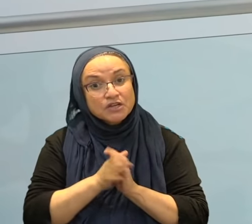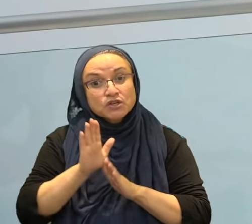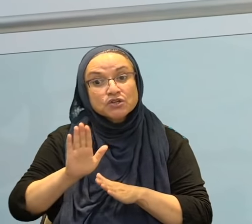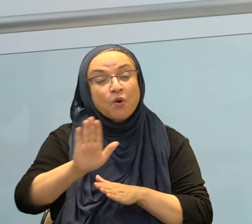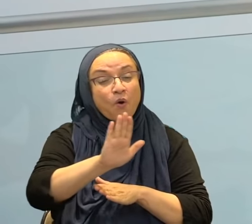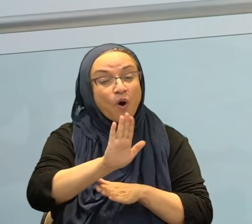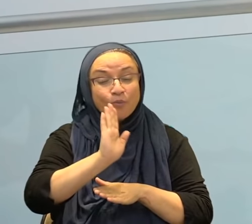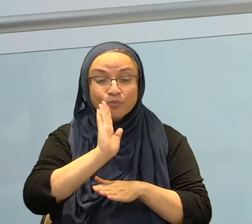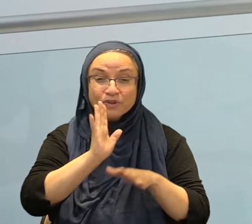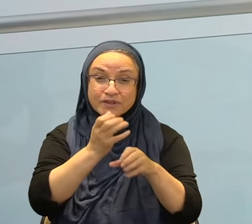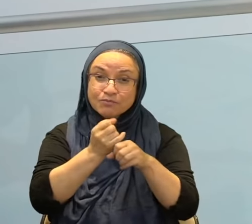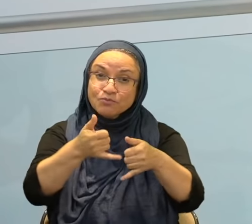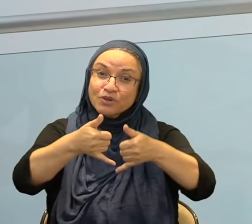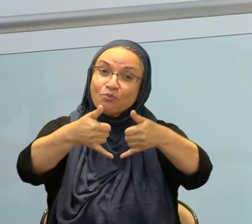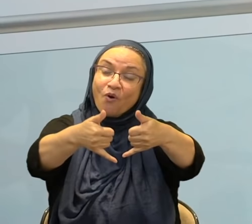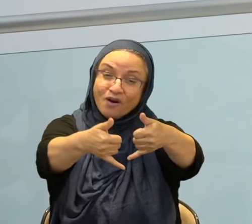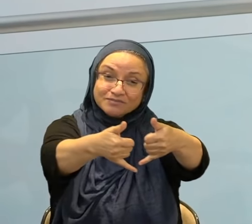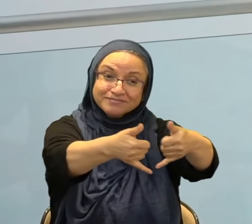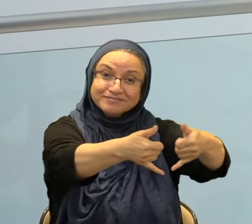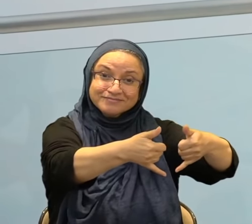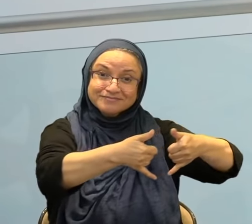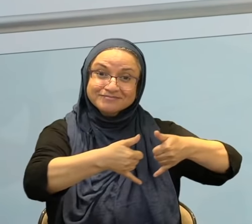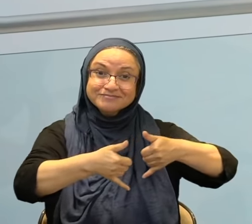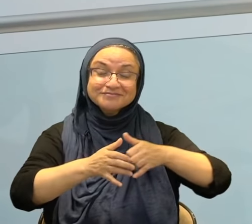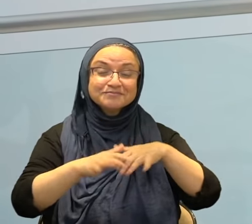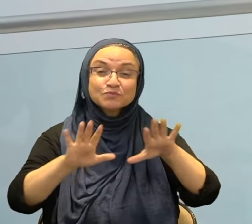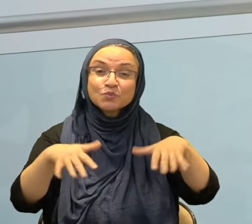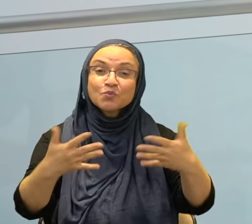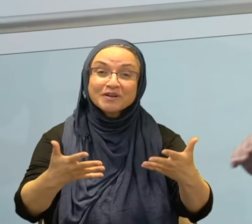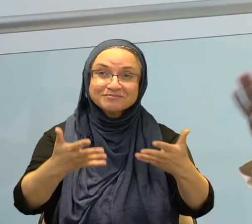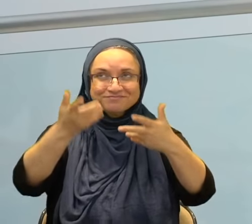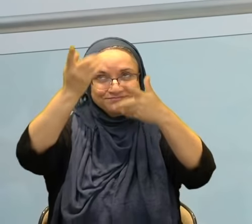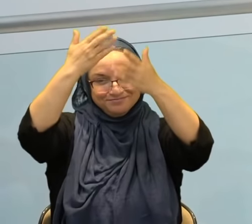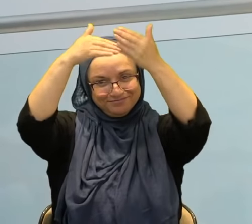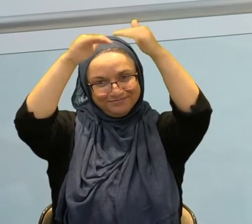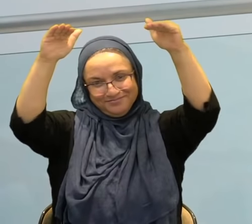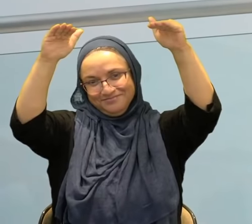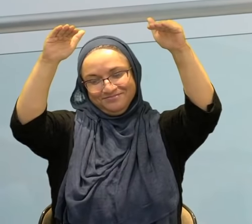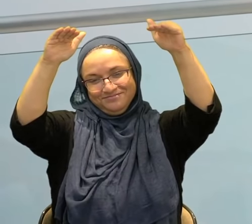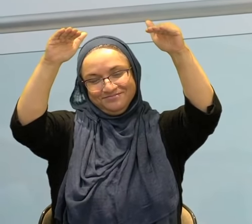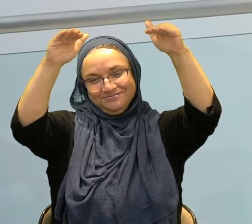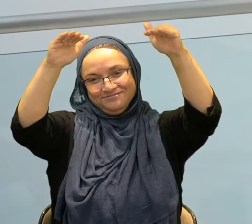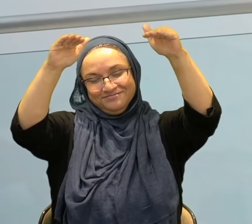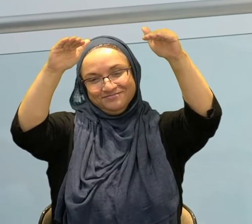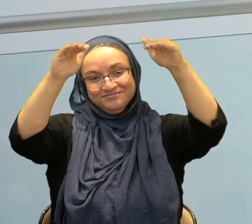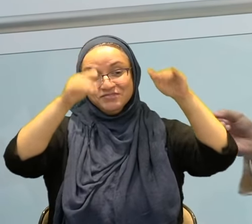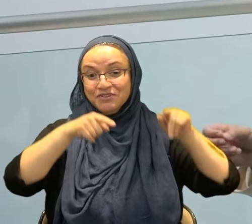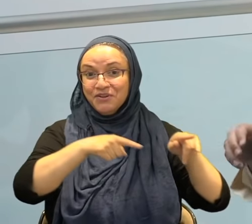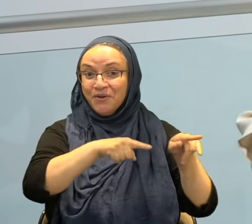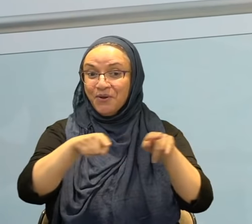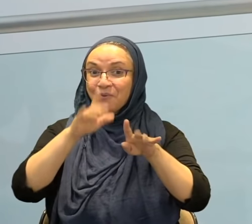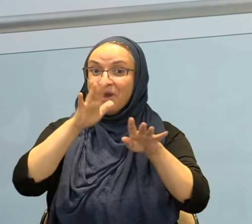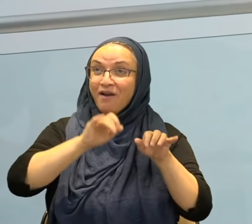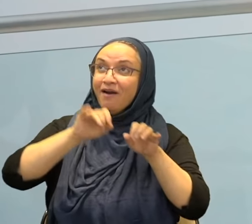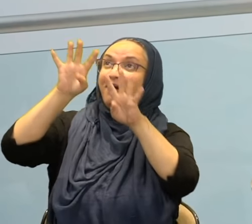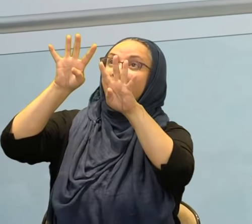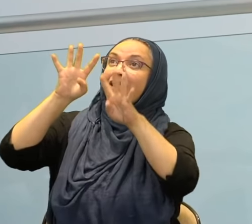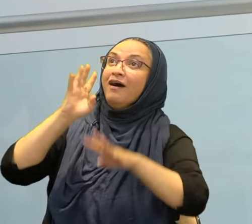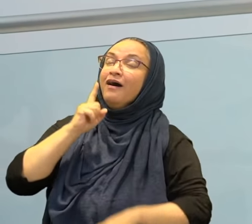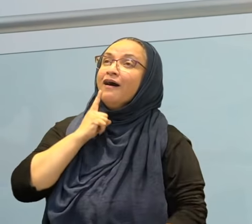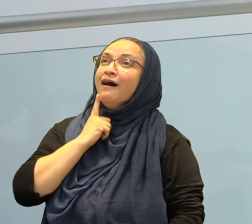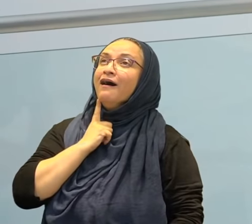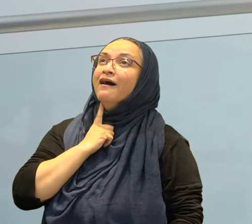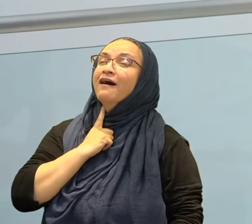know how I'm going to come forward. Sometimes it's self-inflicted. Allah didn't give you a swamp. You stepped into one. But even then, there's a life